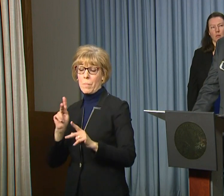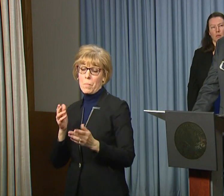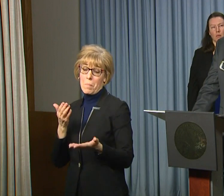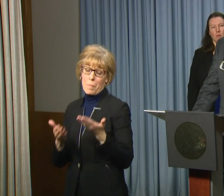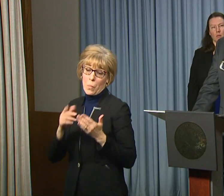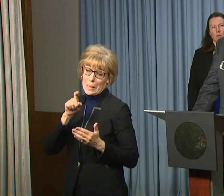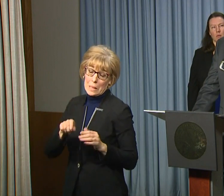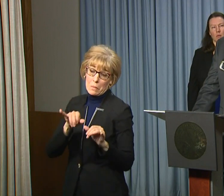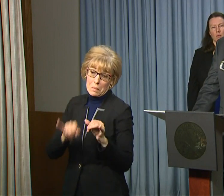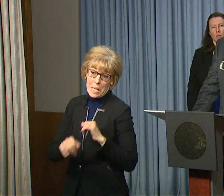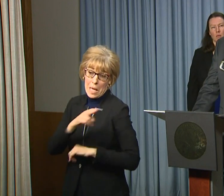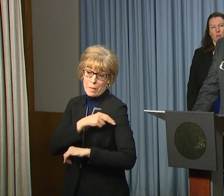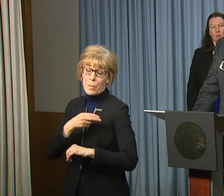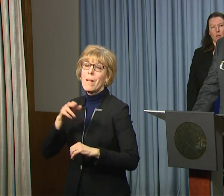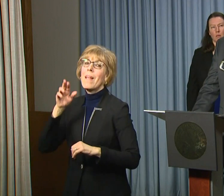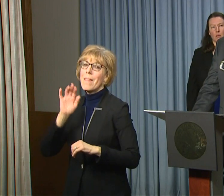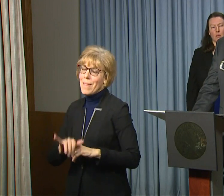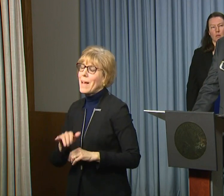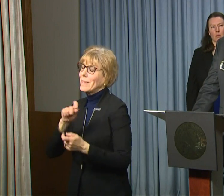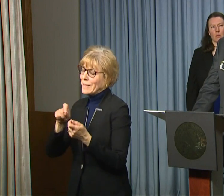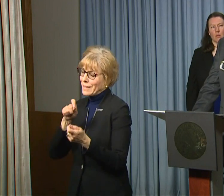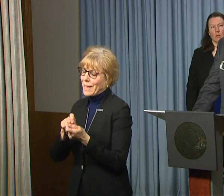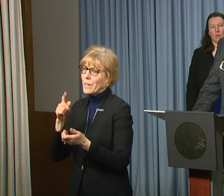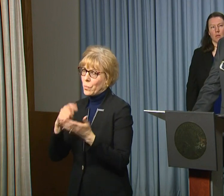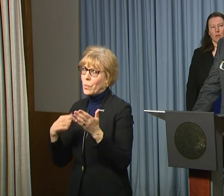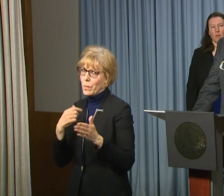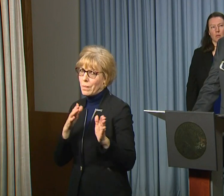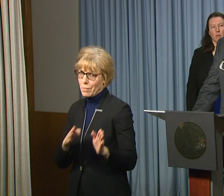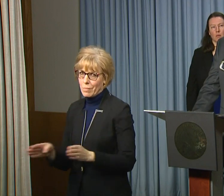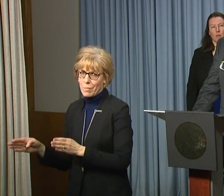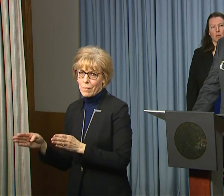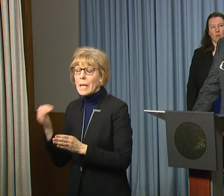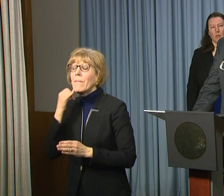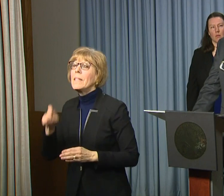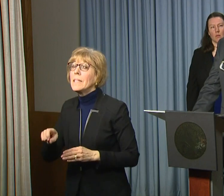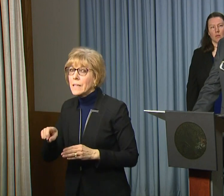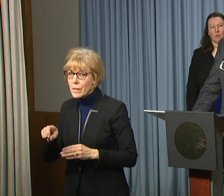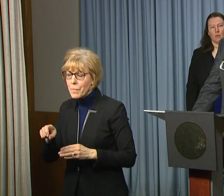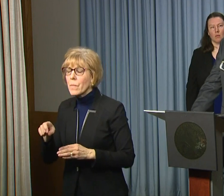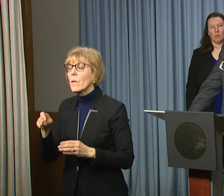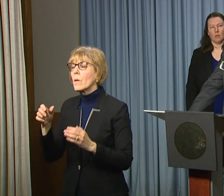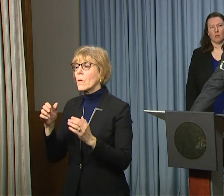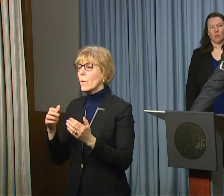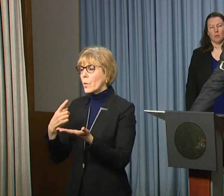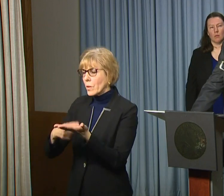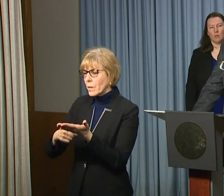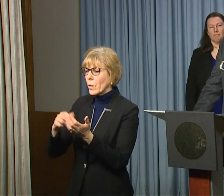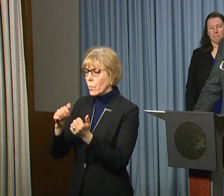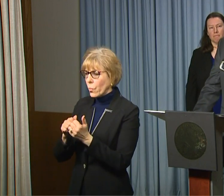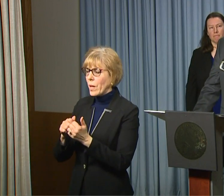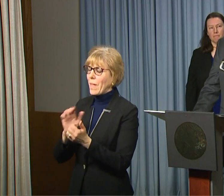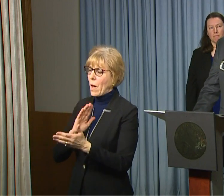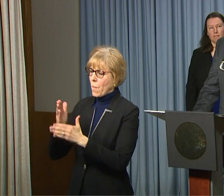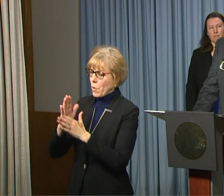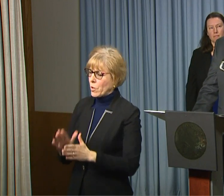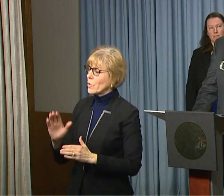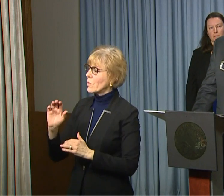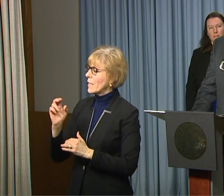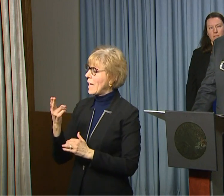setting, that is exactly what we are preparing for, if needed, with our partners in housing stability, Ms. Britta